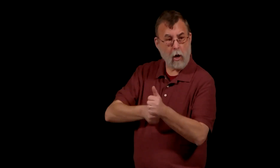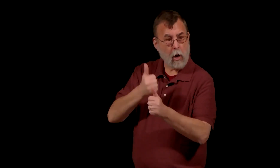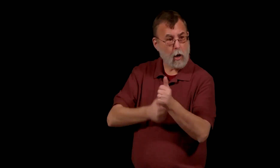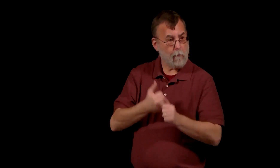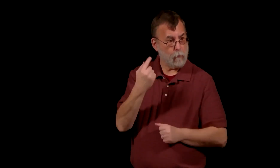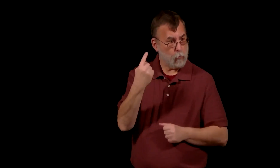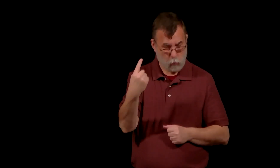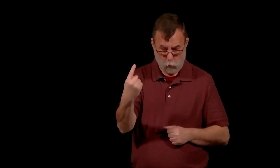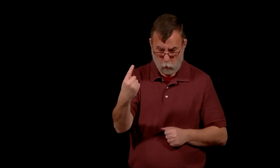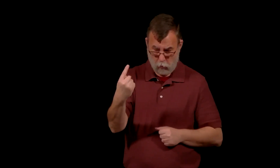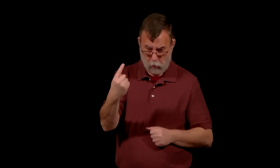Love comes from God.